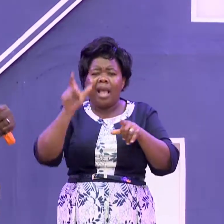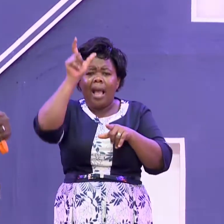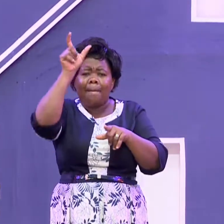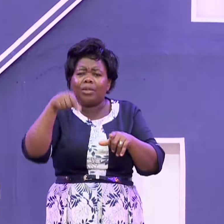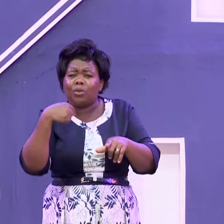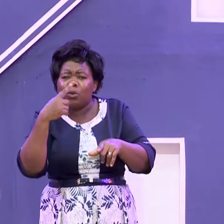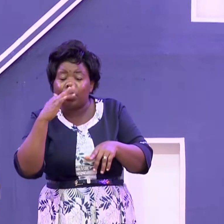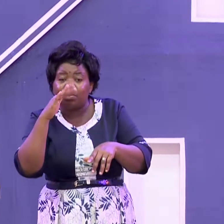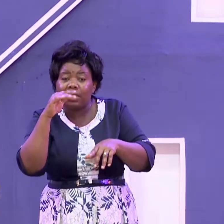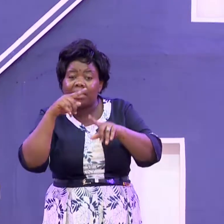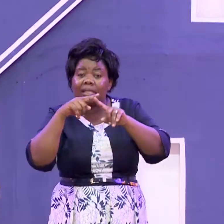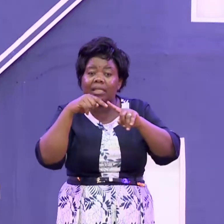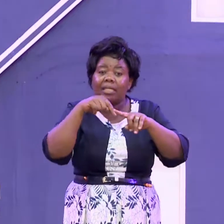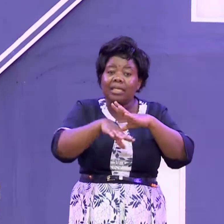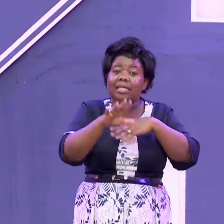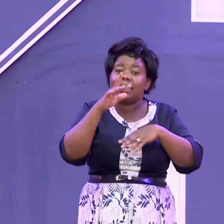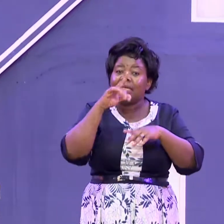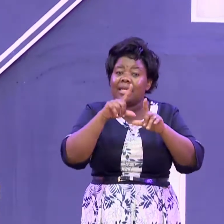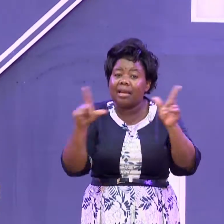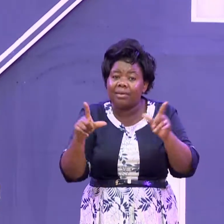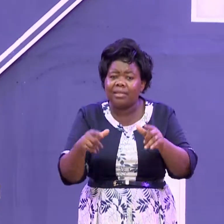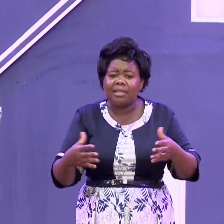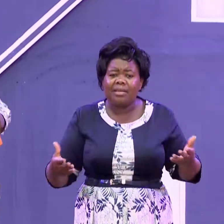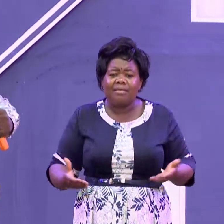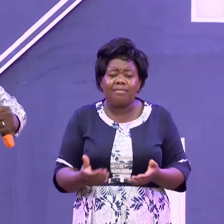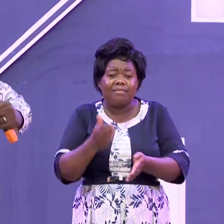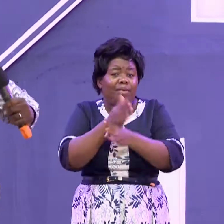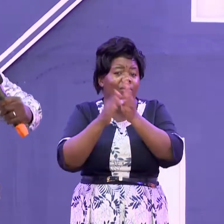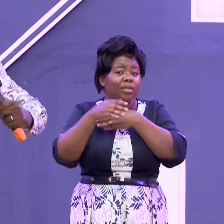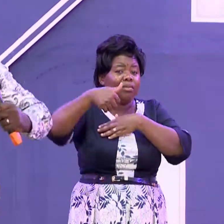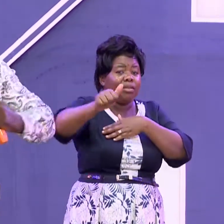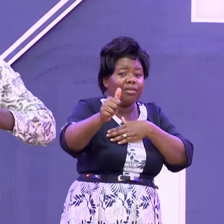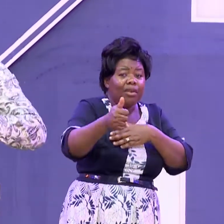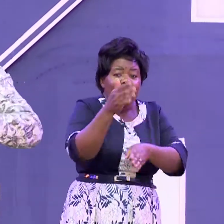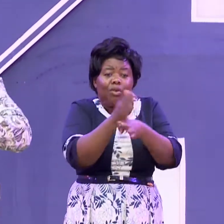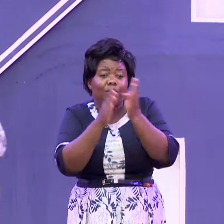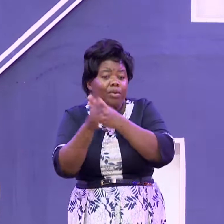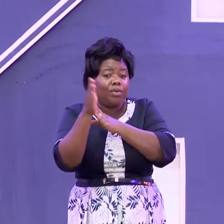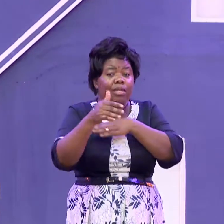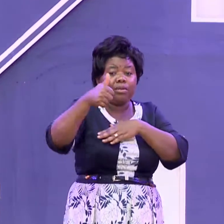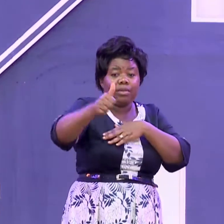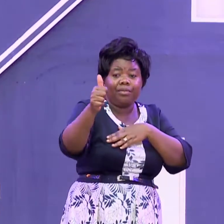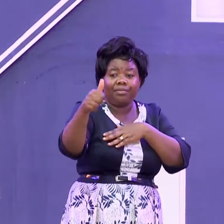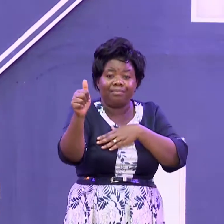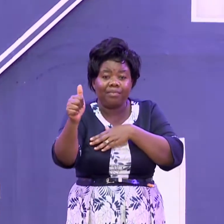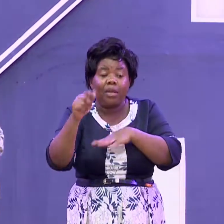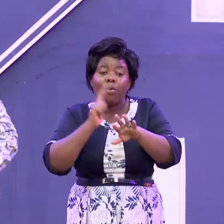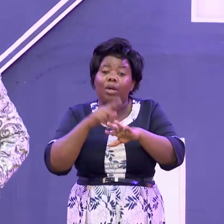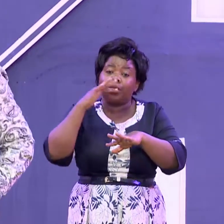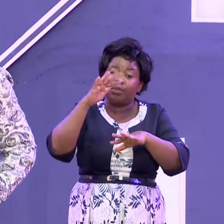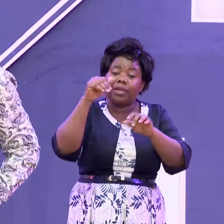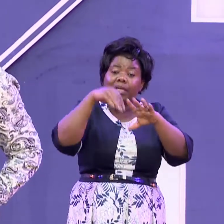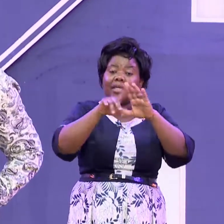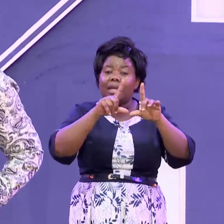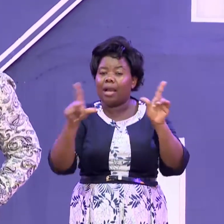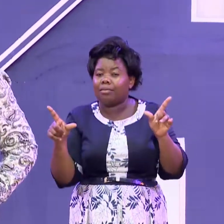in tongues. Oyo ayogera mu nnimi. Builds up himself. Yezimba yeka. You are building yourself. Wezimba weka. When you're speaking in tongues.